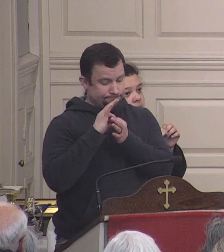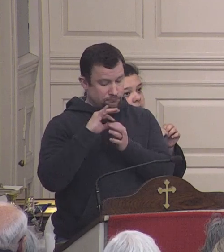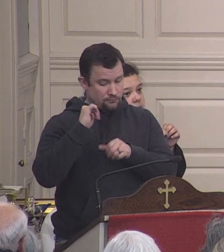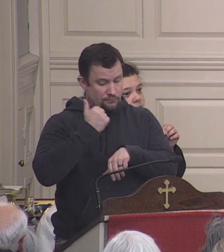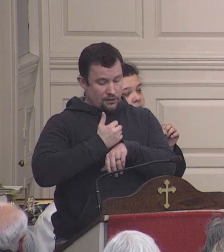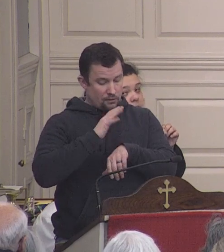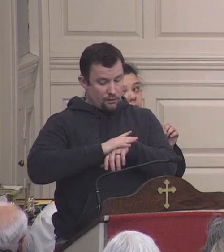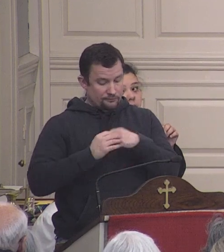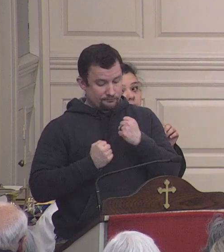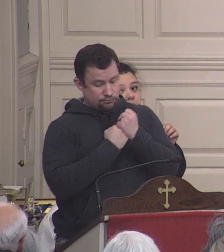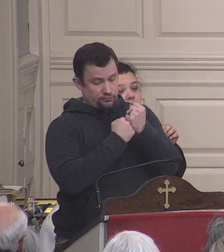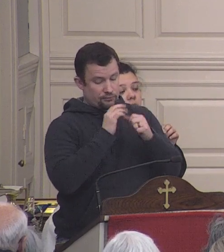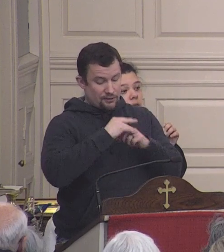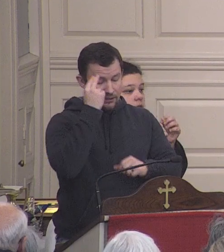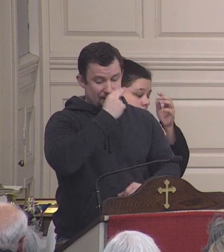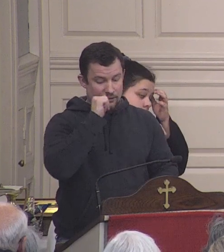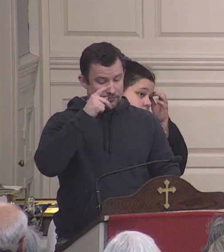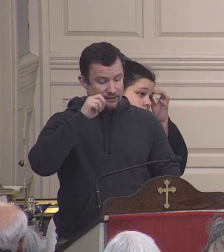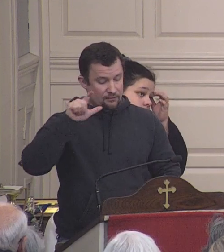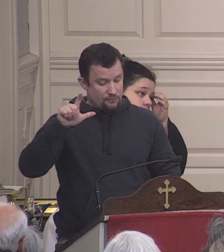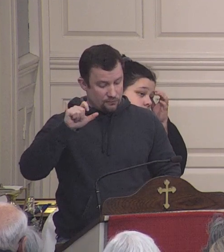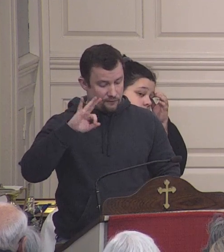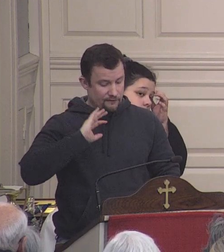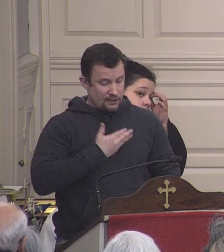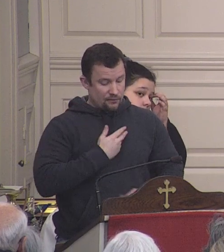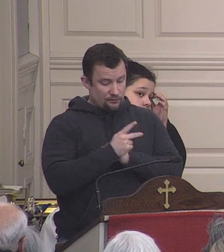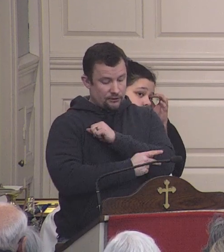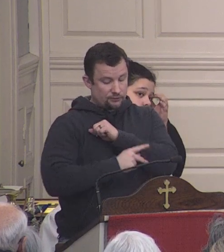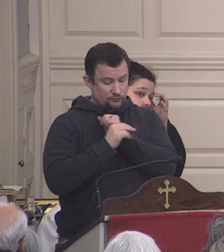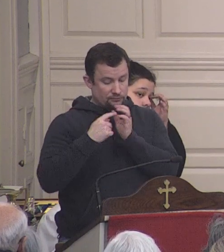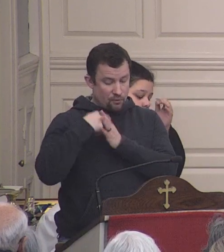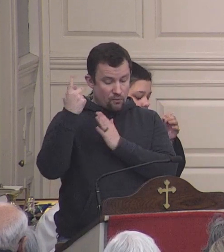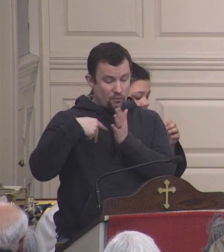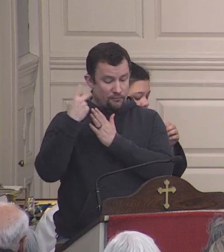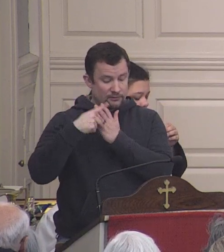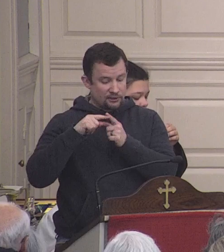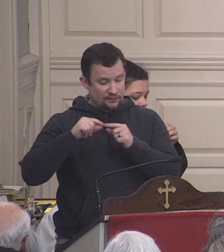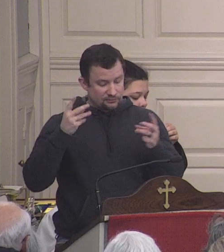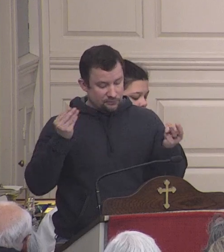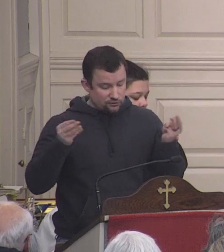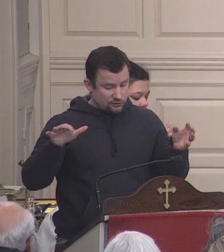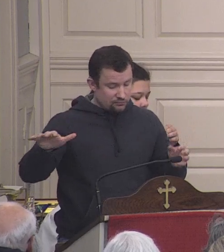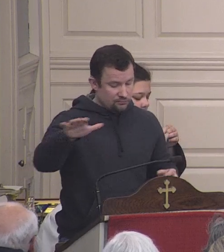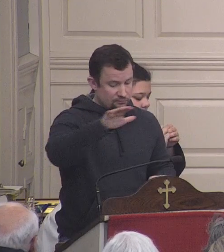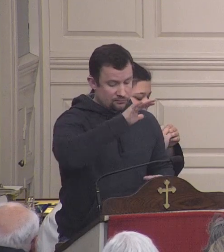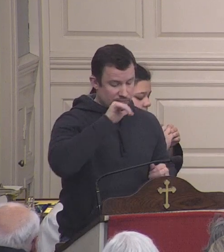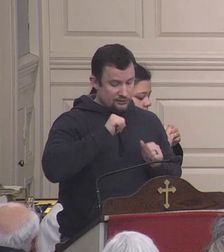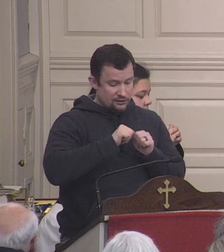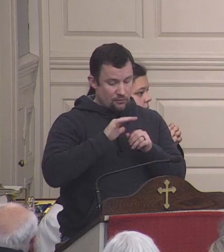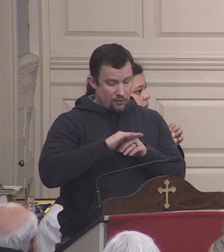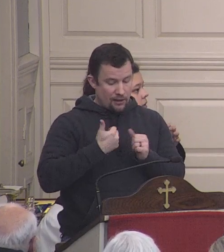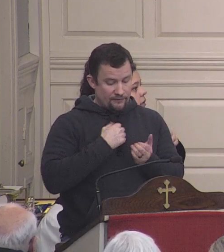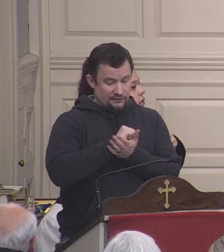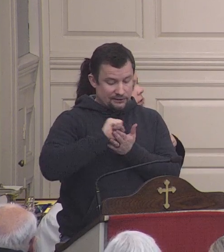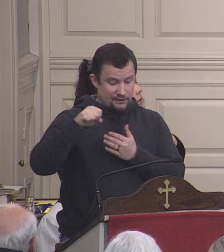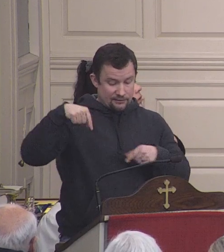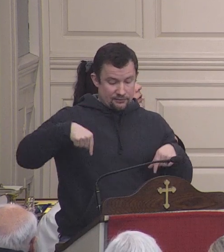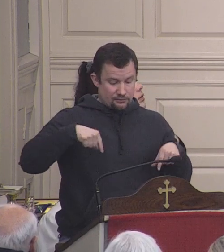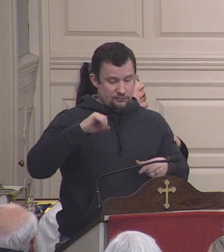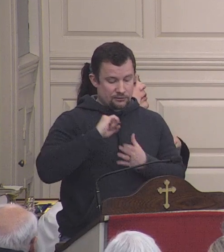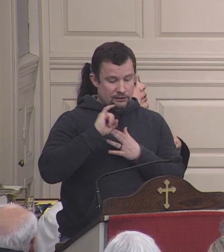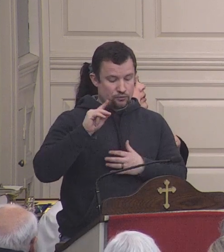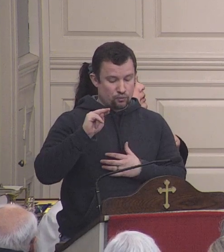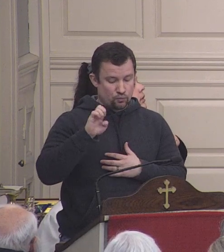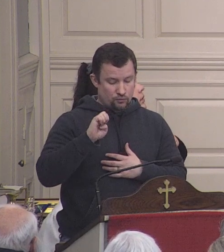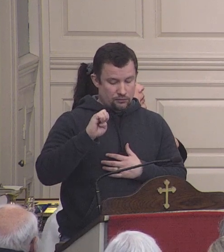For our united efforts to support the Catholic appeal, so our parish programs and ministries will be